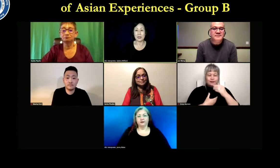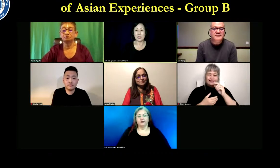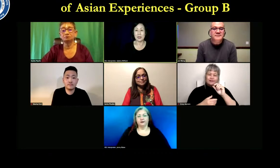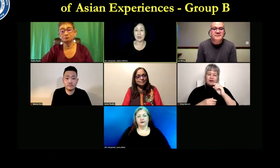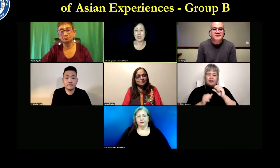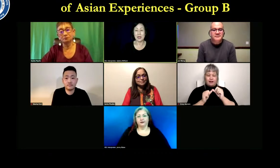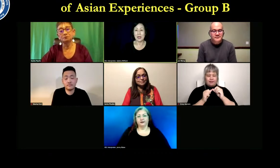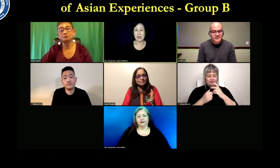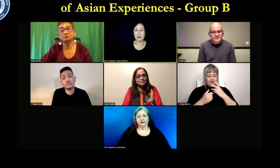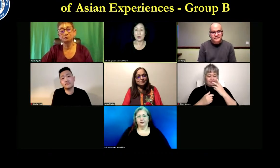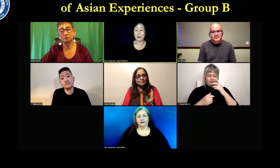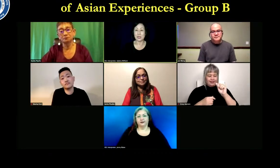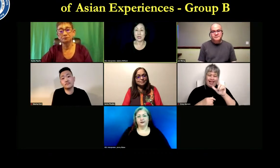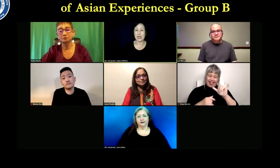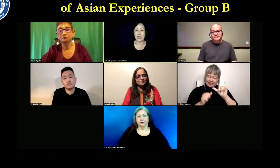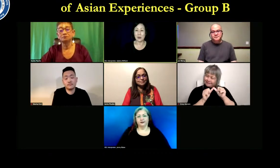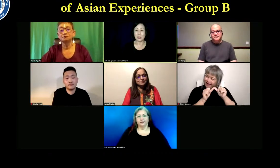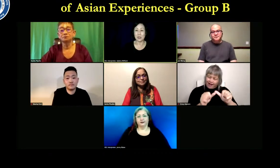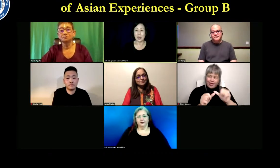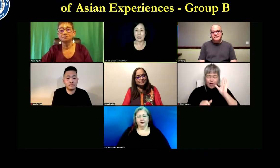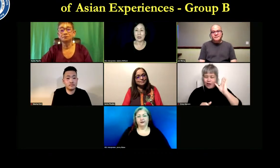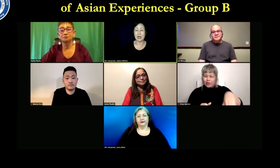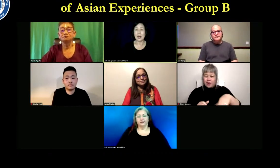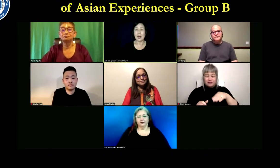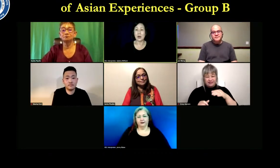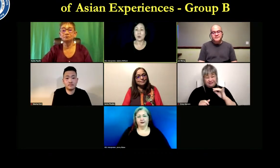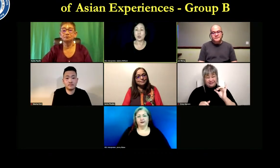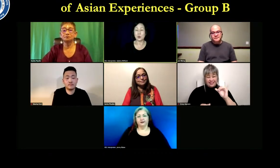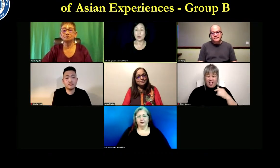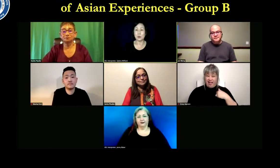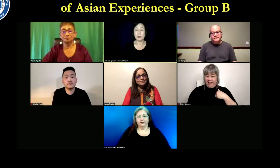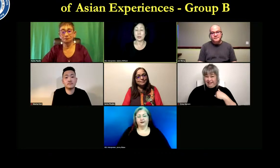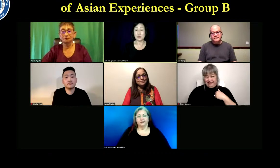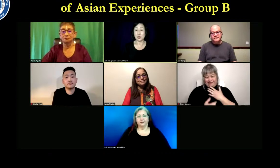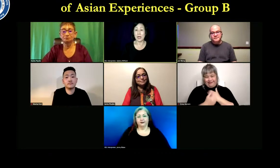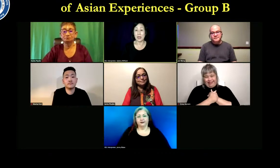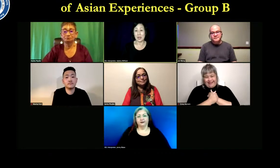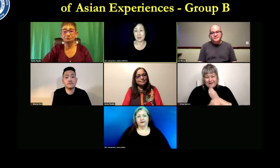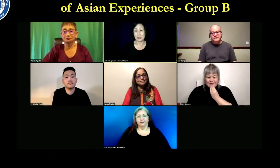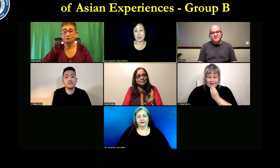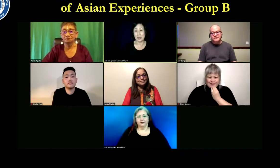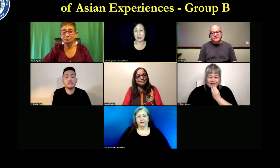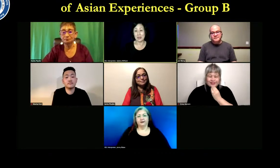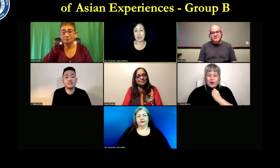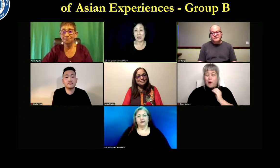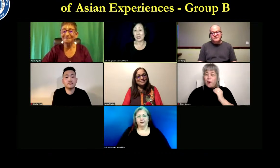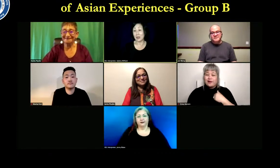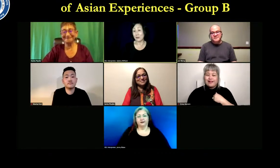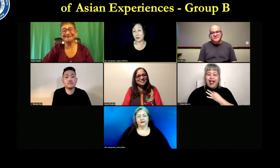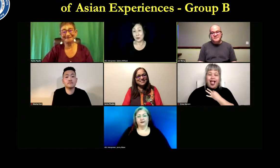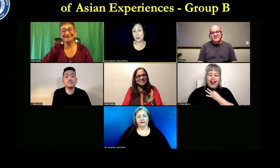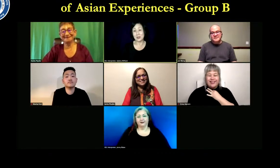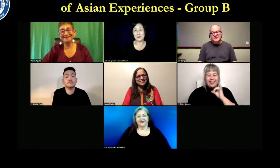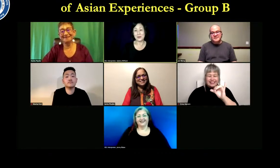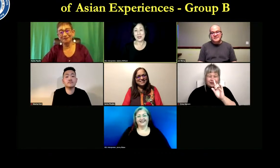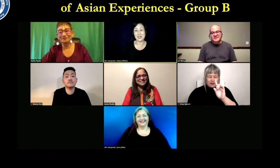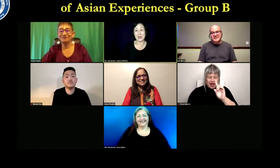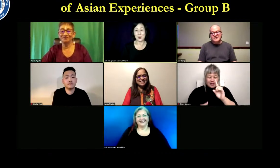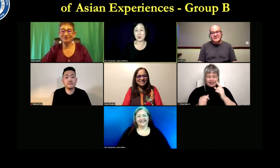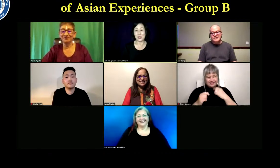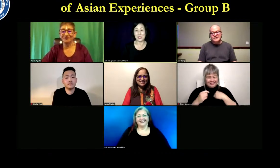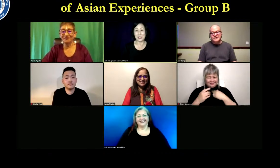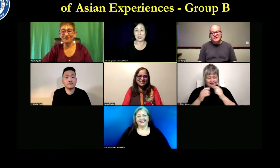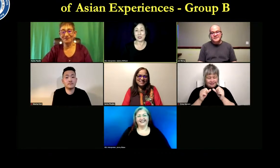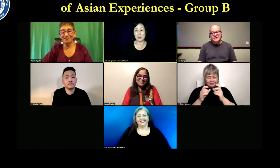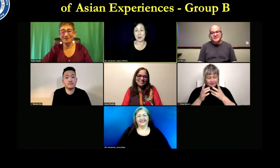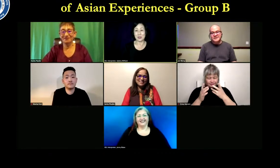empathetic, both inside and outside, which will be strong allies. And I love food.